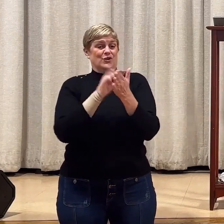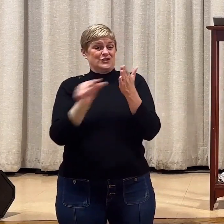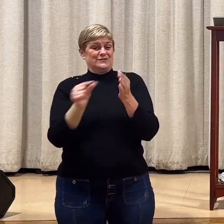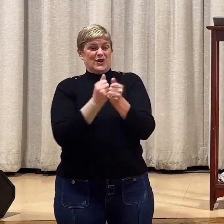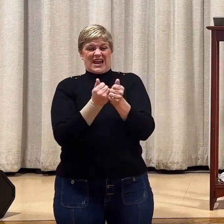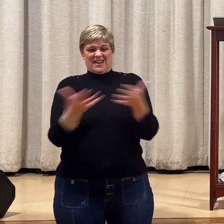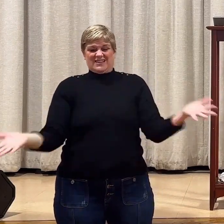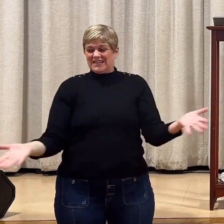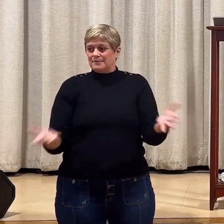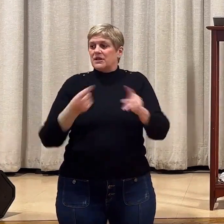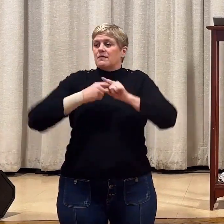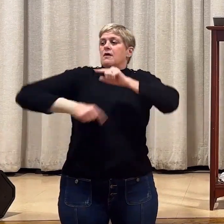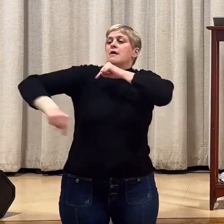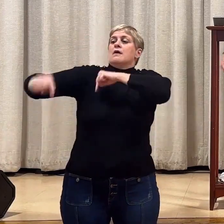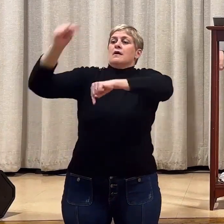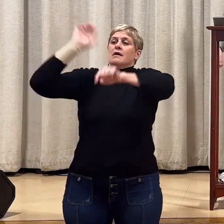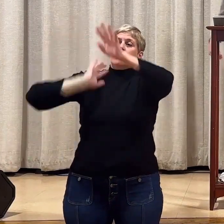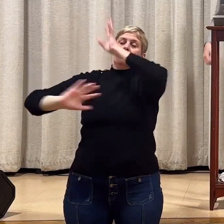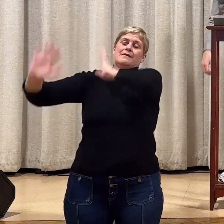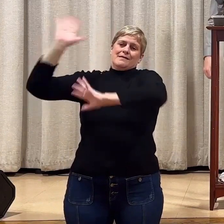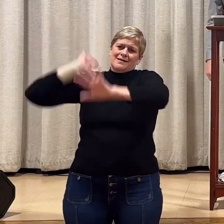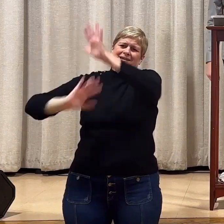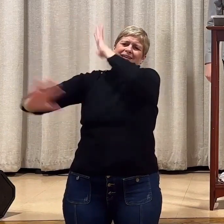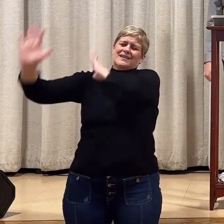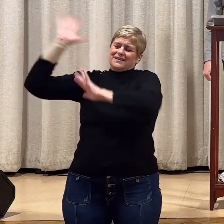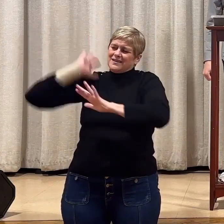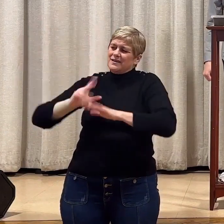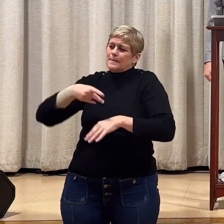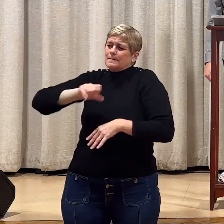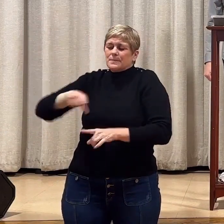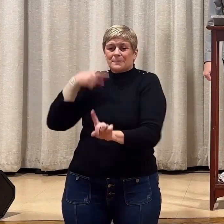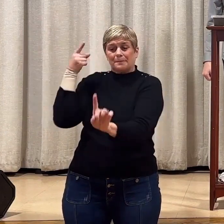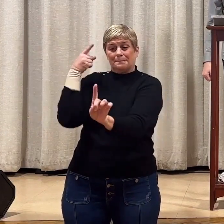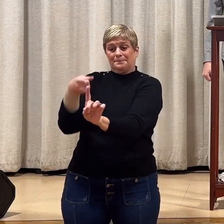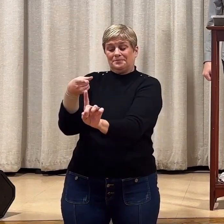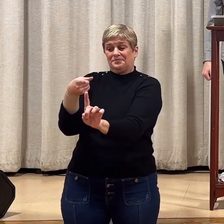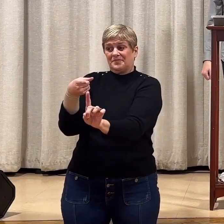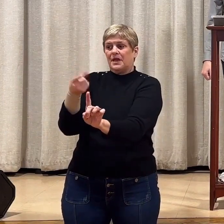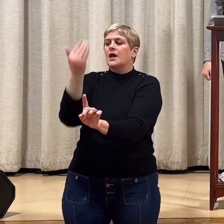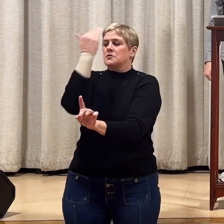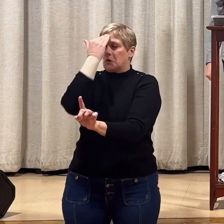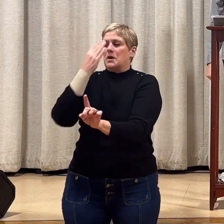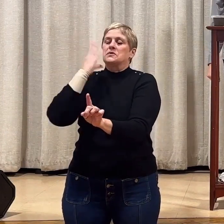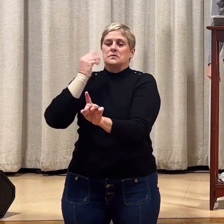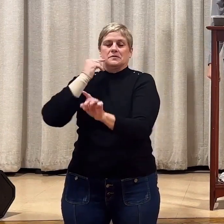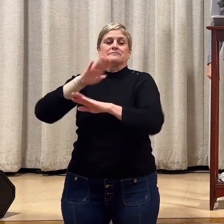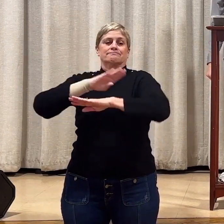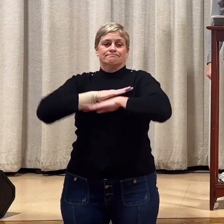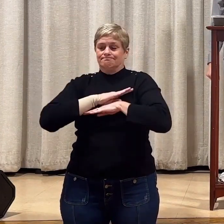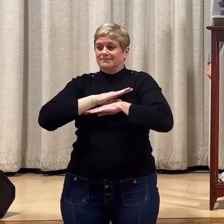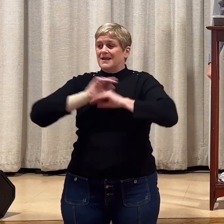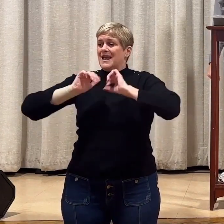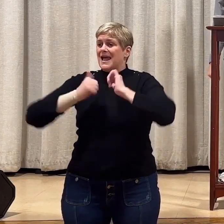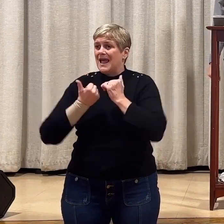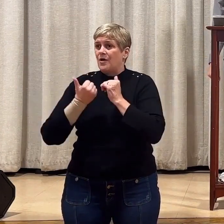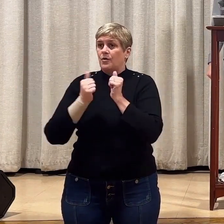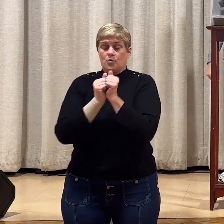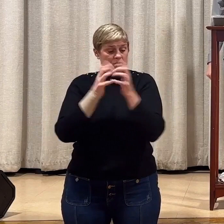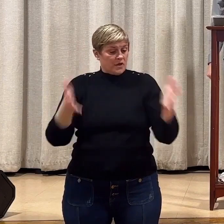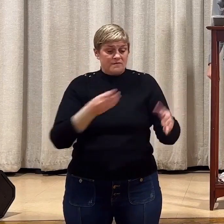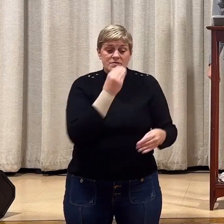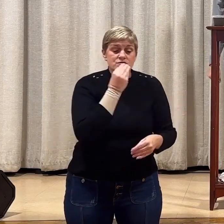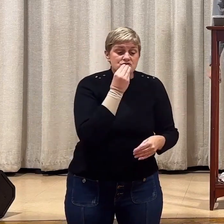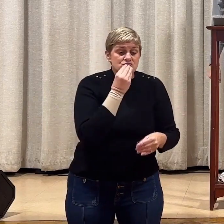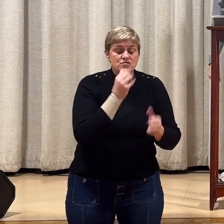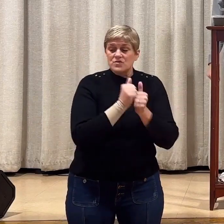to 70 AD, Paul was saying, I know how to be content with no food and with a